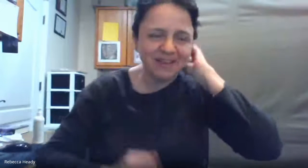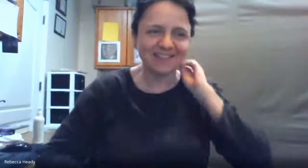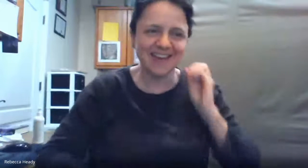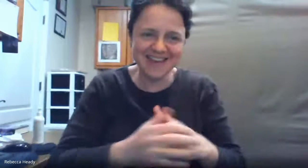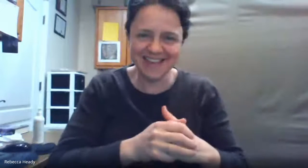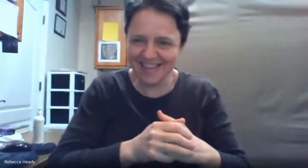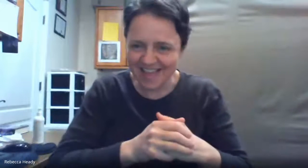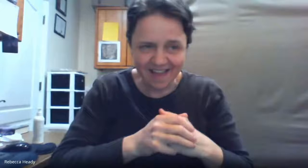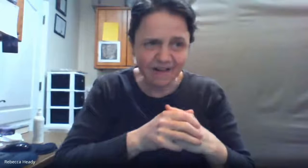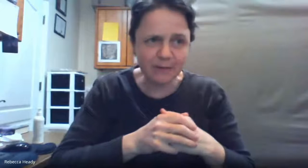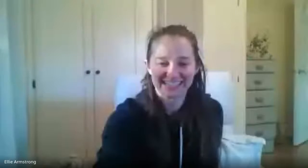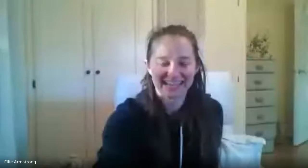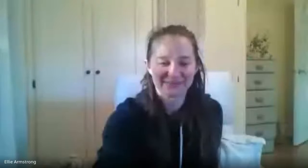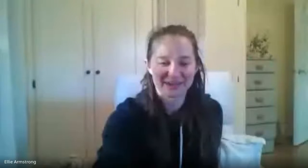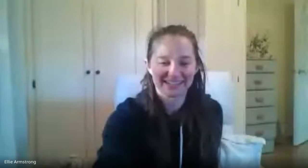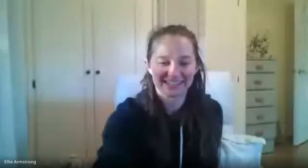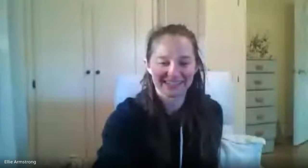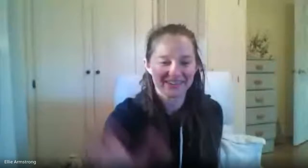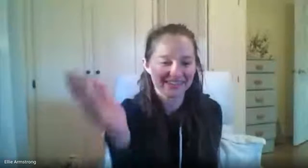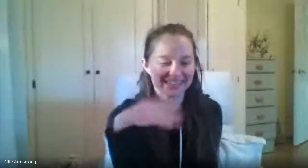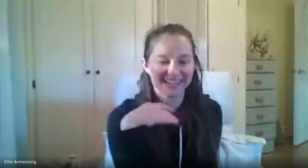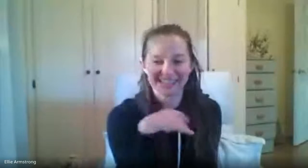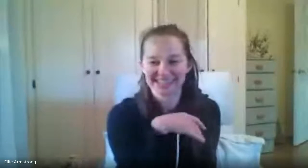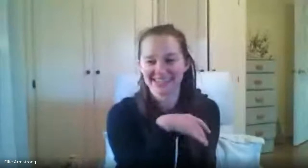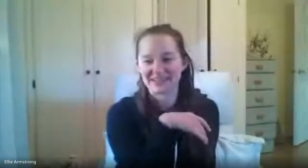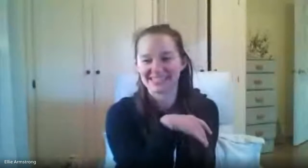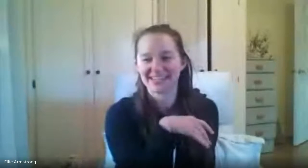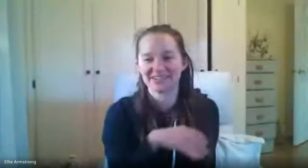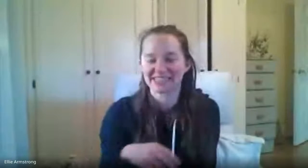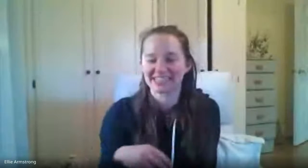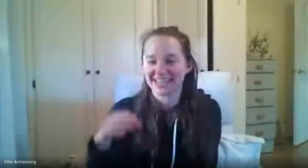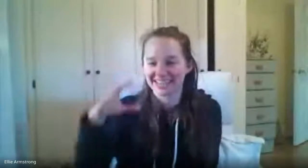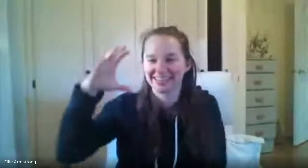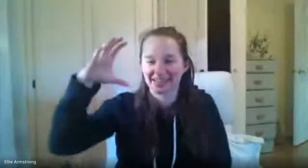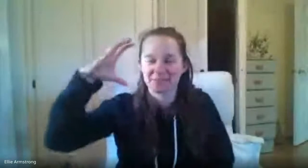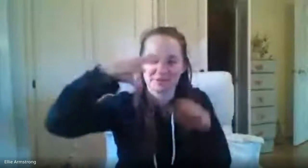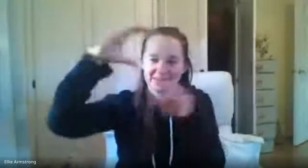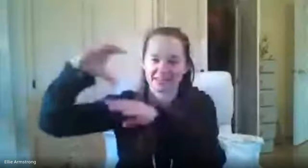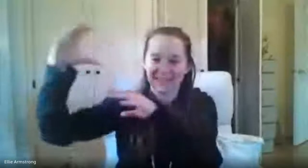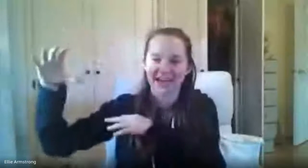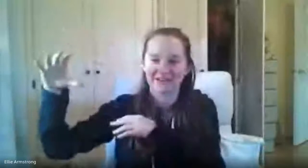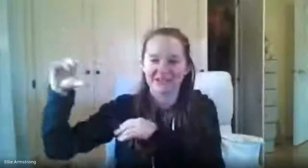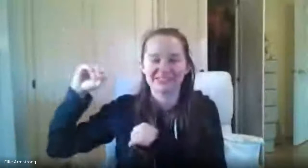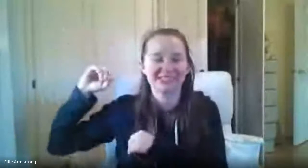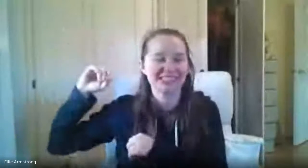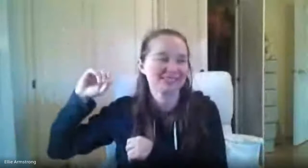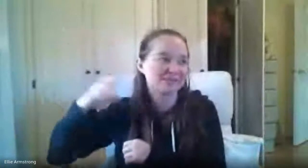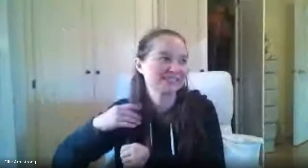but I just made a list of all the signs my son knows today, and I put them in like the categories for his